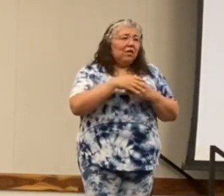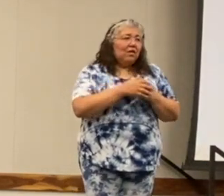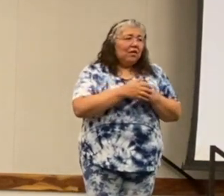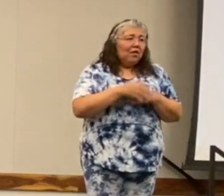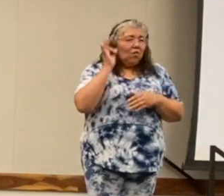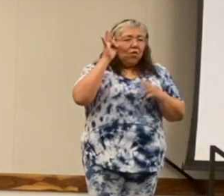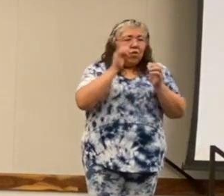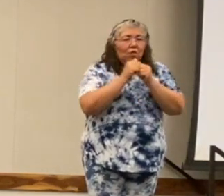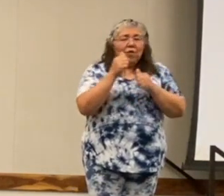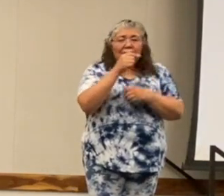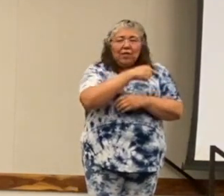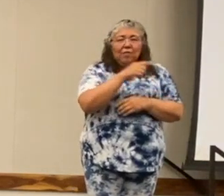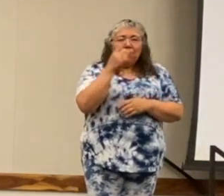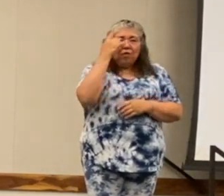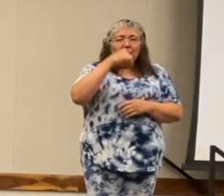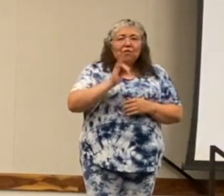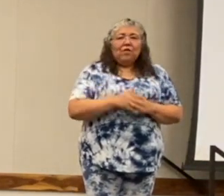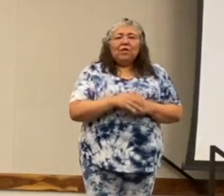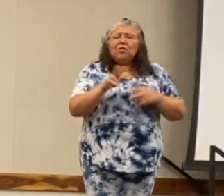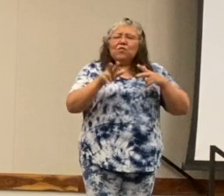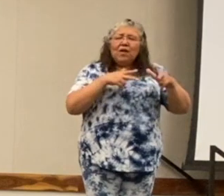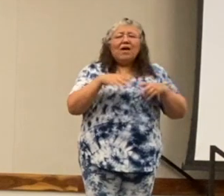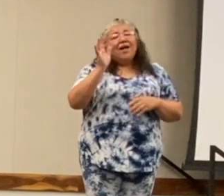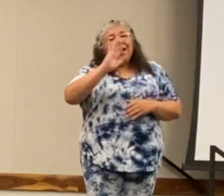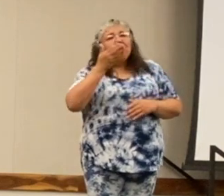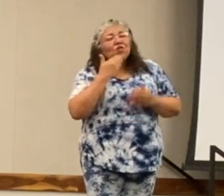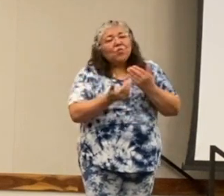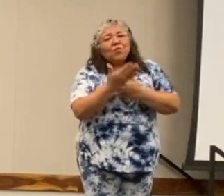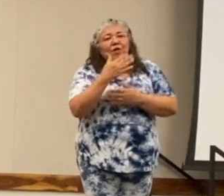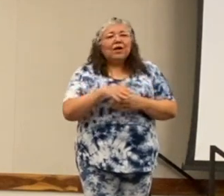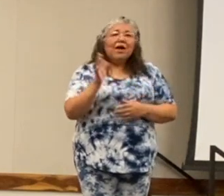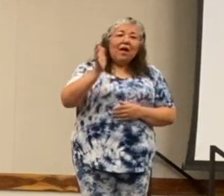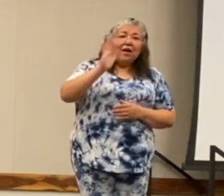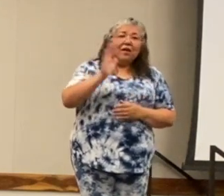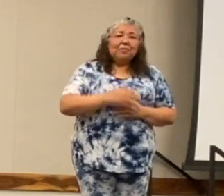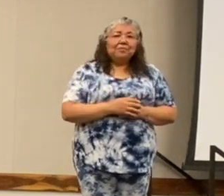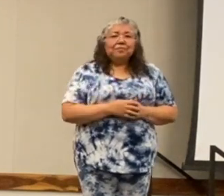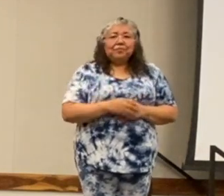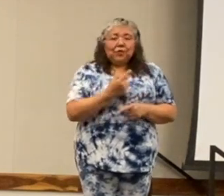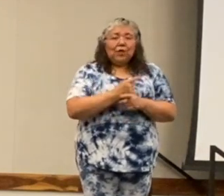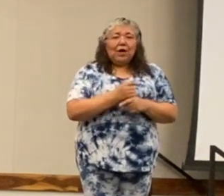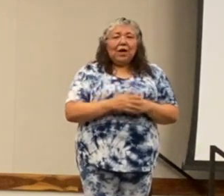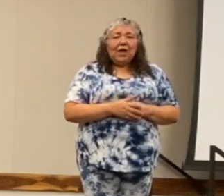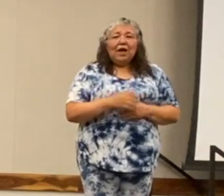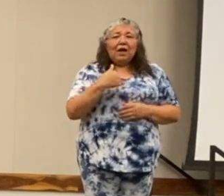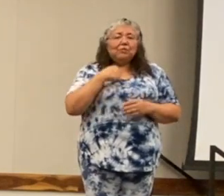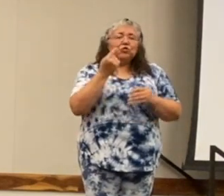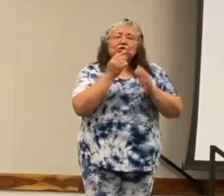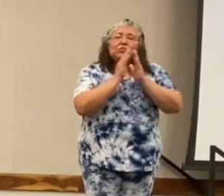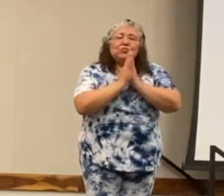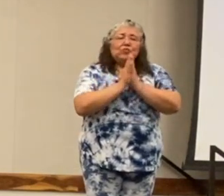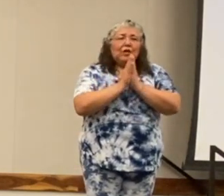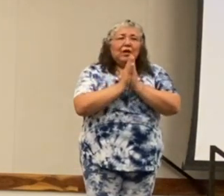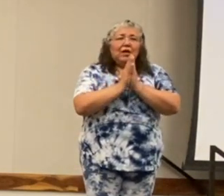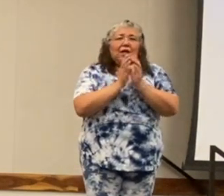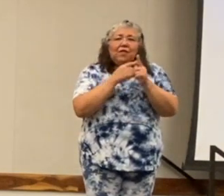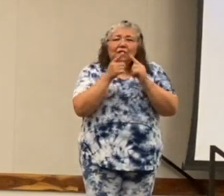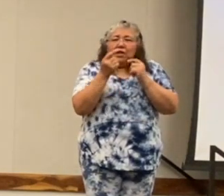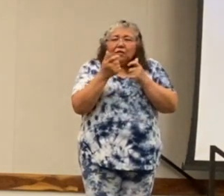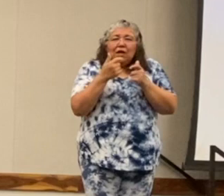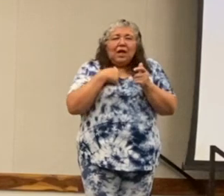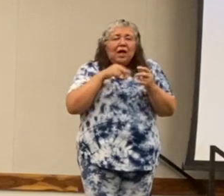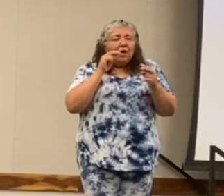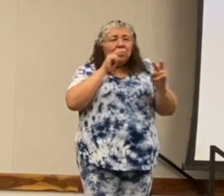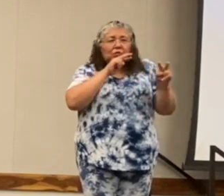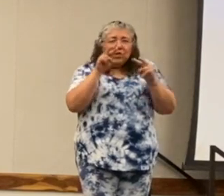so I walk by, I see him. He's walking in. And I was like, hey, good morning. He's like, hey. Right? So and I'm just praying, right? And all of a sudden, I'm looking